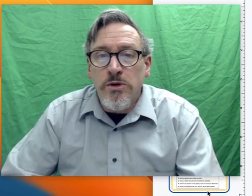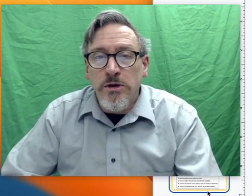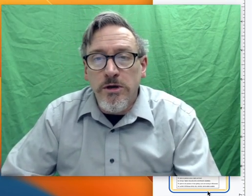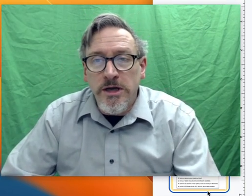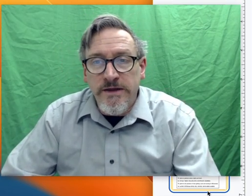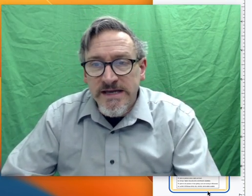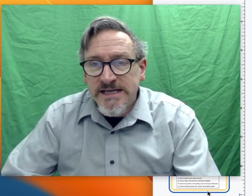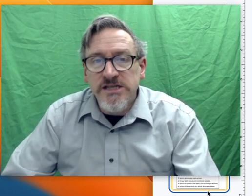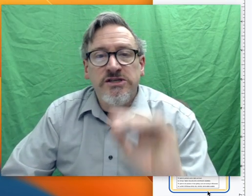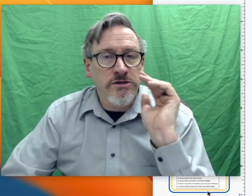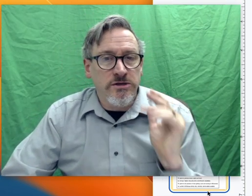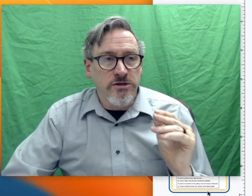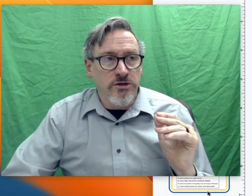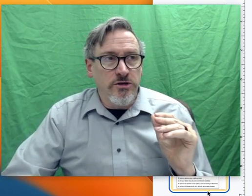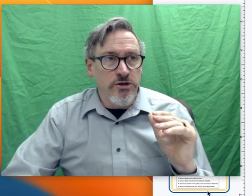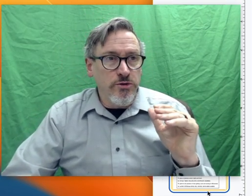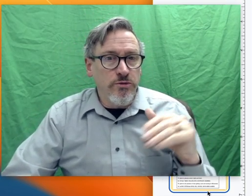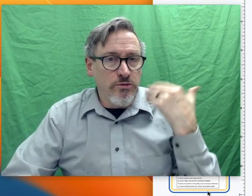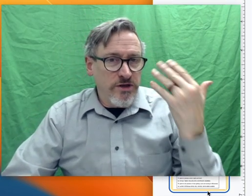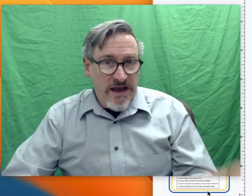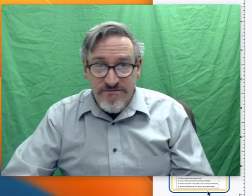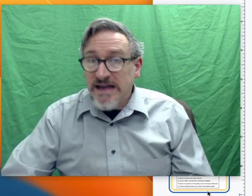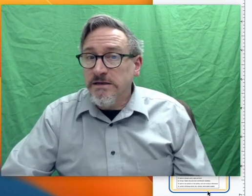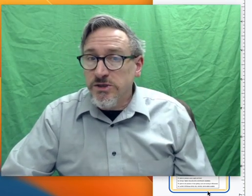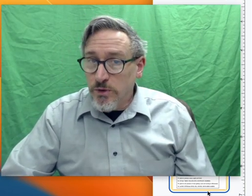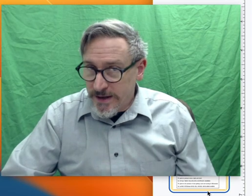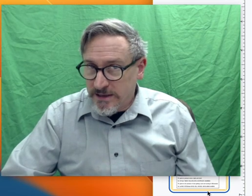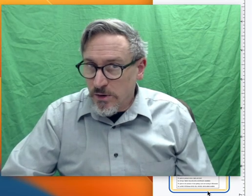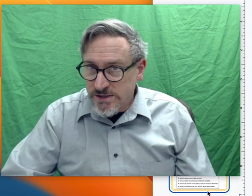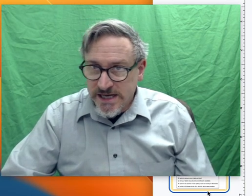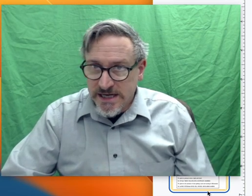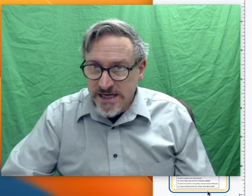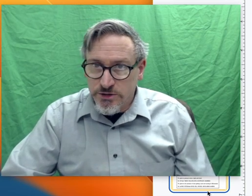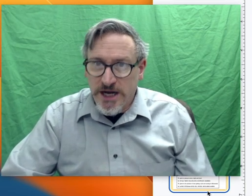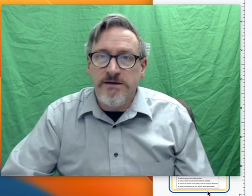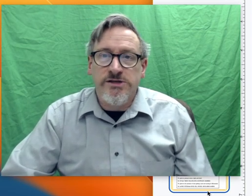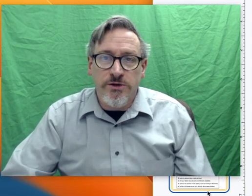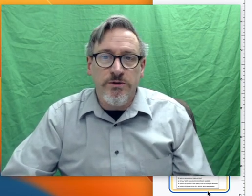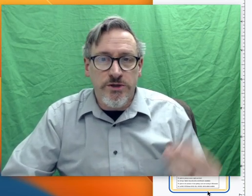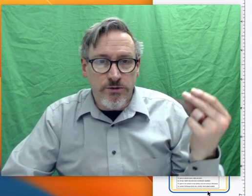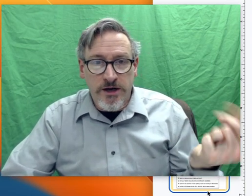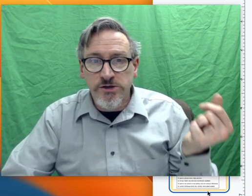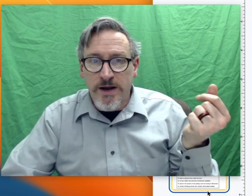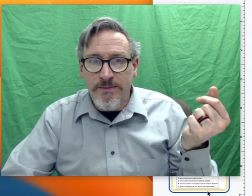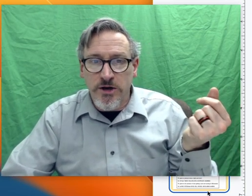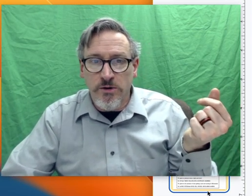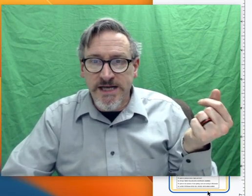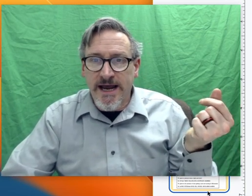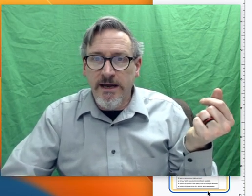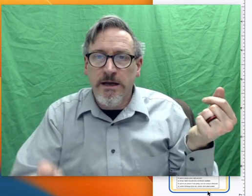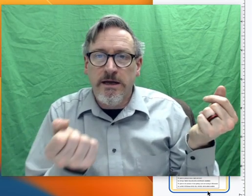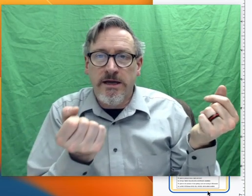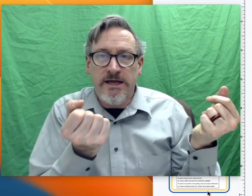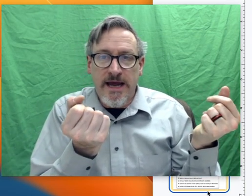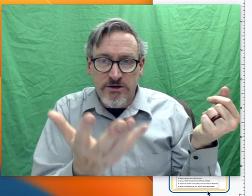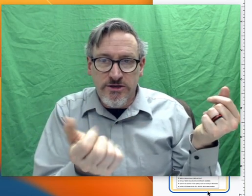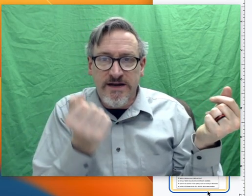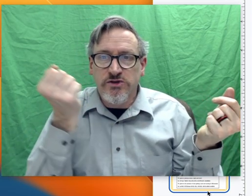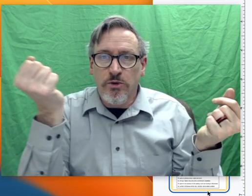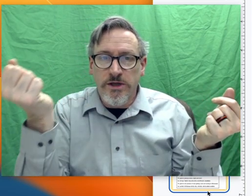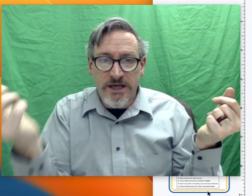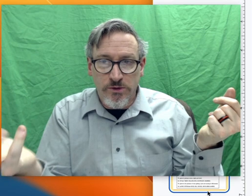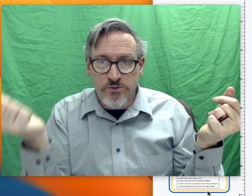So in this sense, the events would make the most sense to chain. So you do, here's what happened to Jose. He